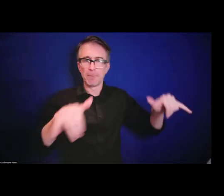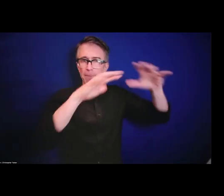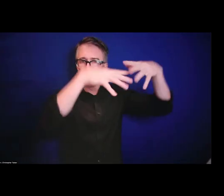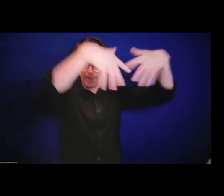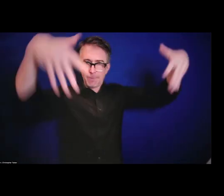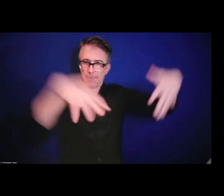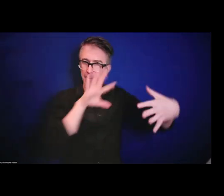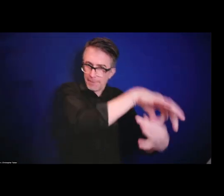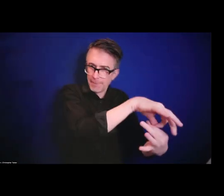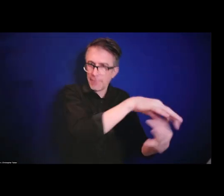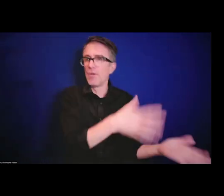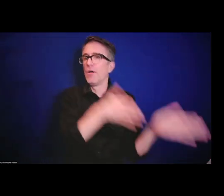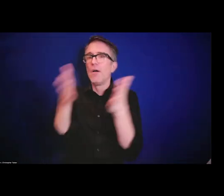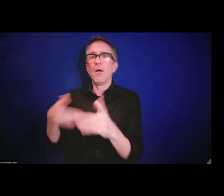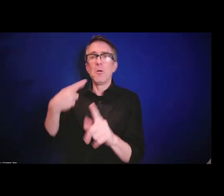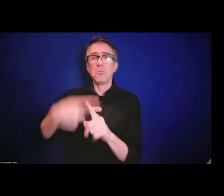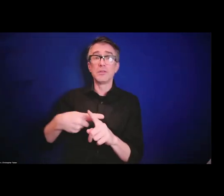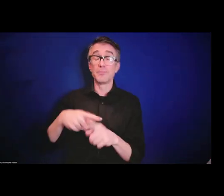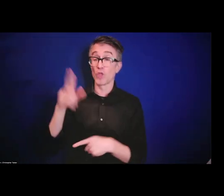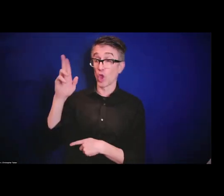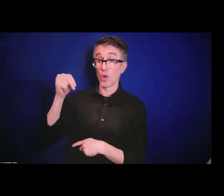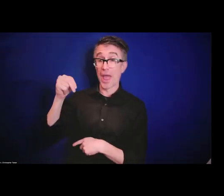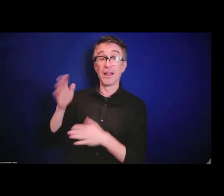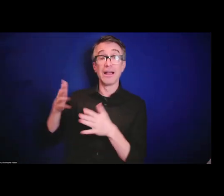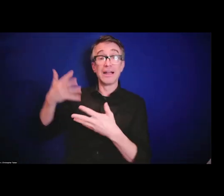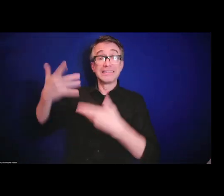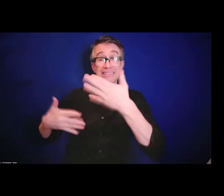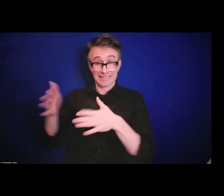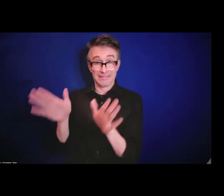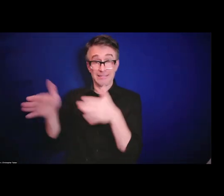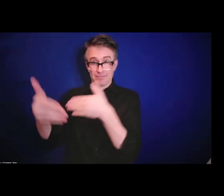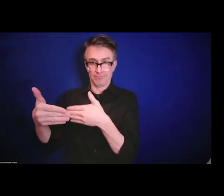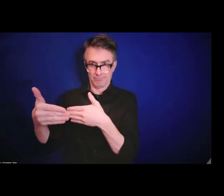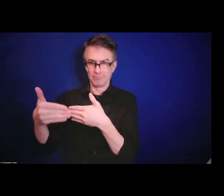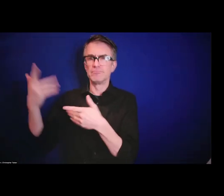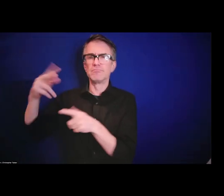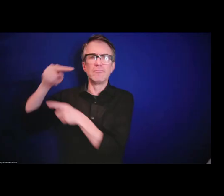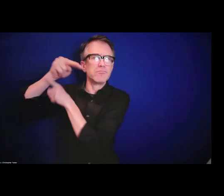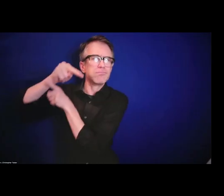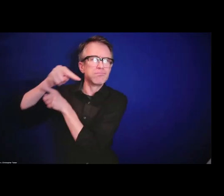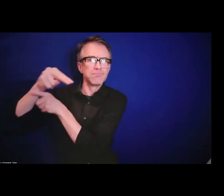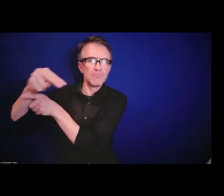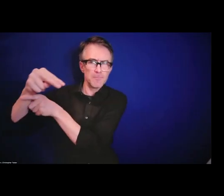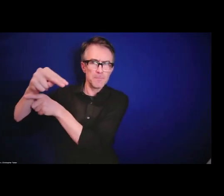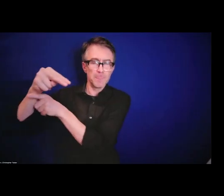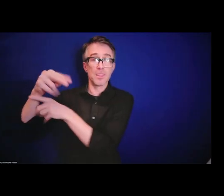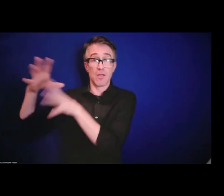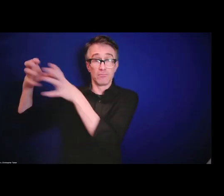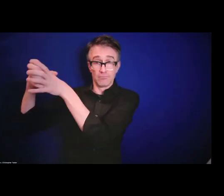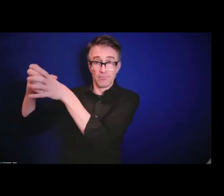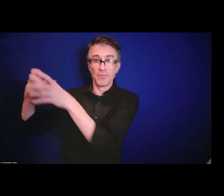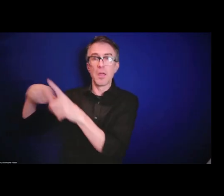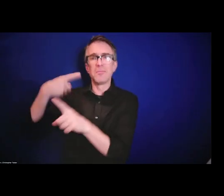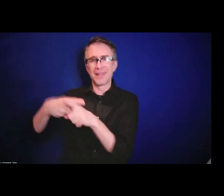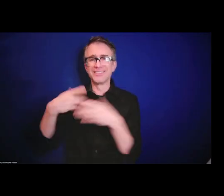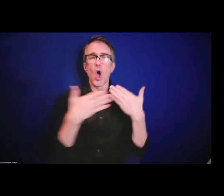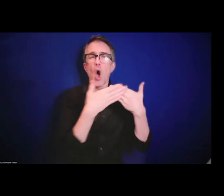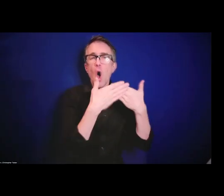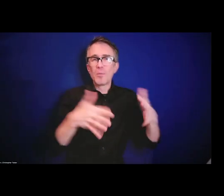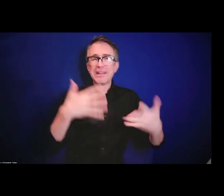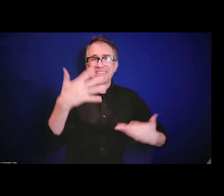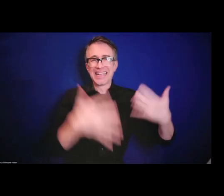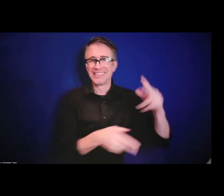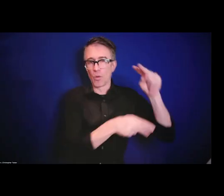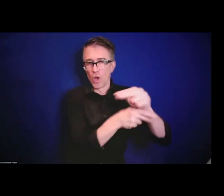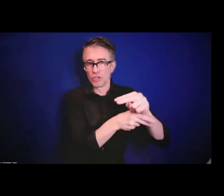Open Data Watch, and is guided by a very diverse steering committee, 10 different organizations, and